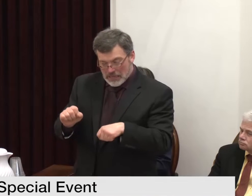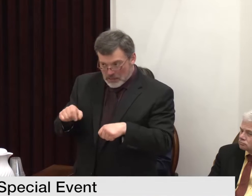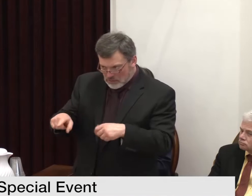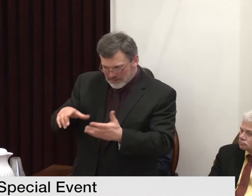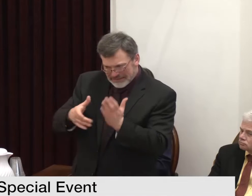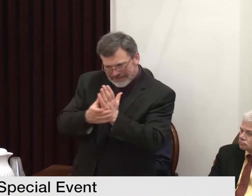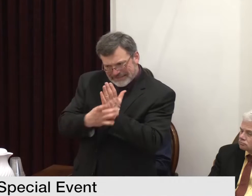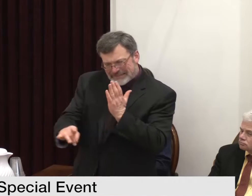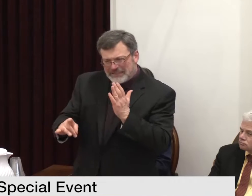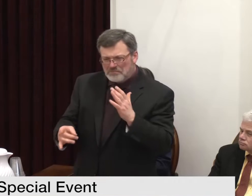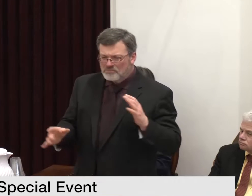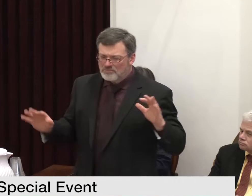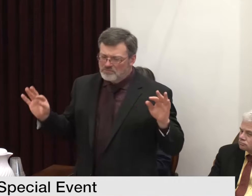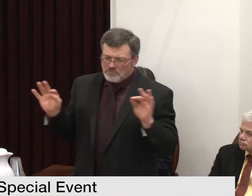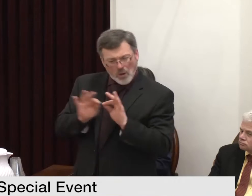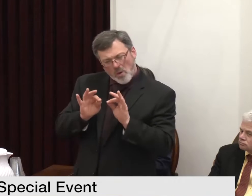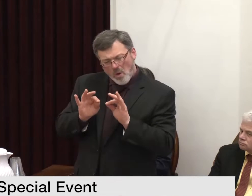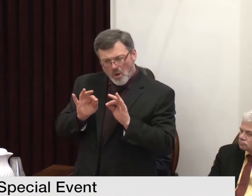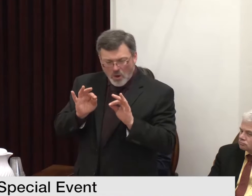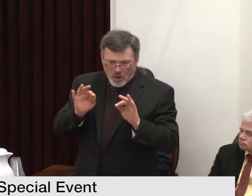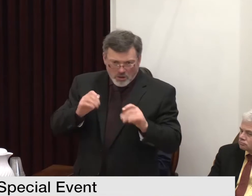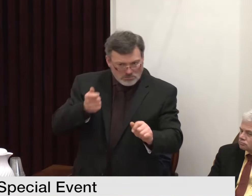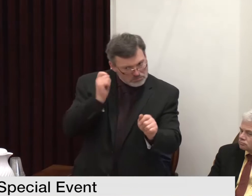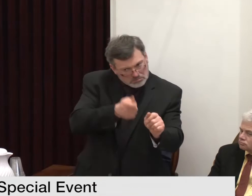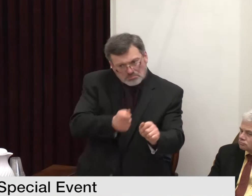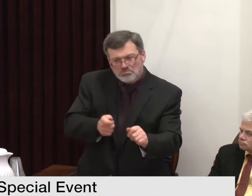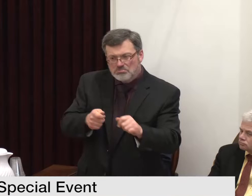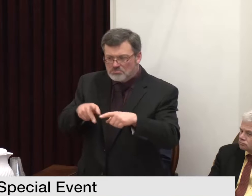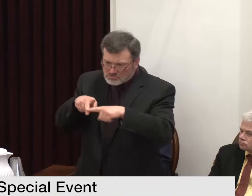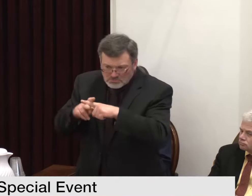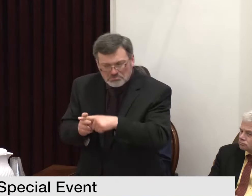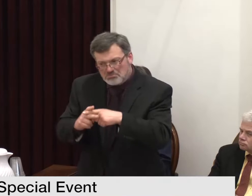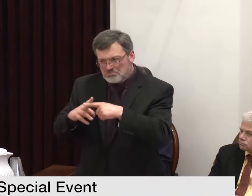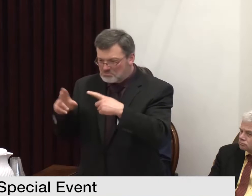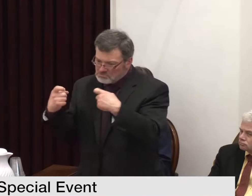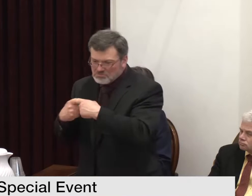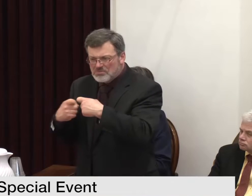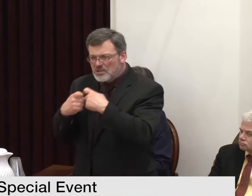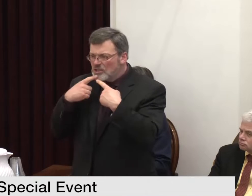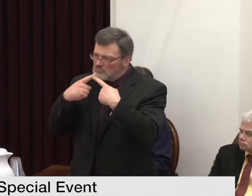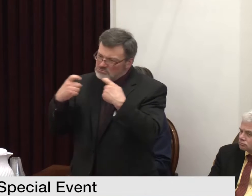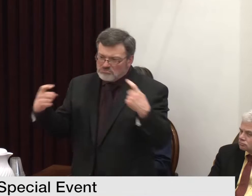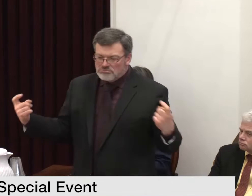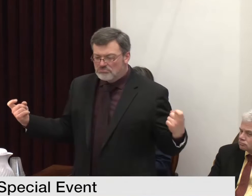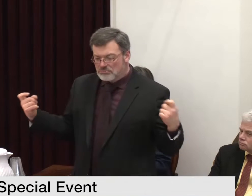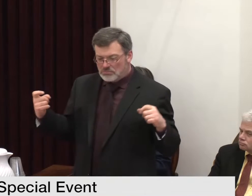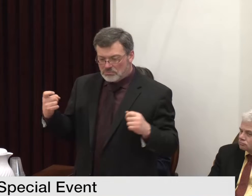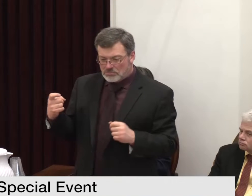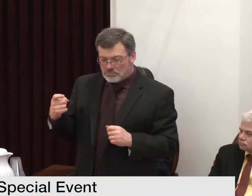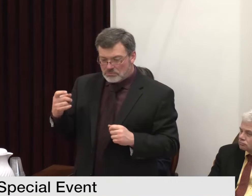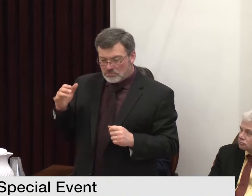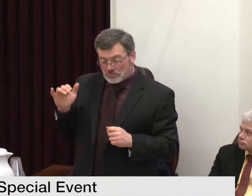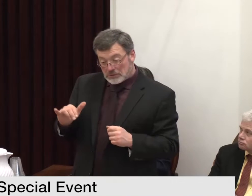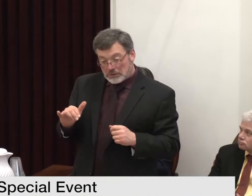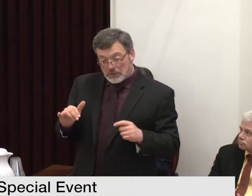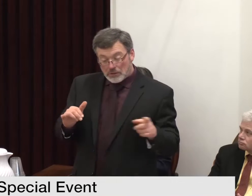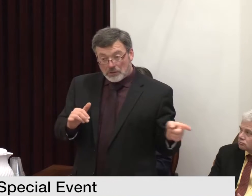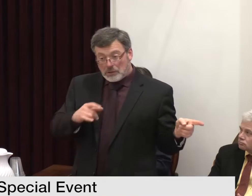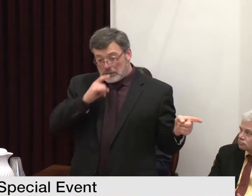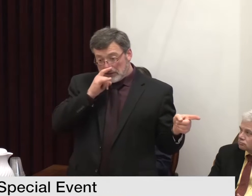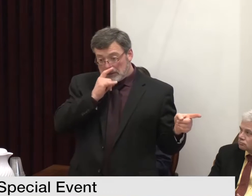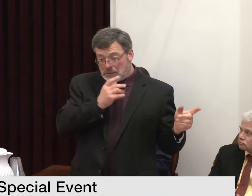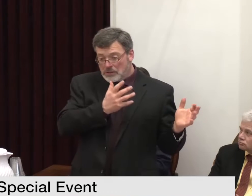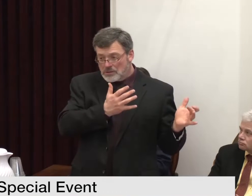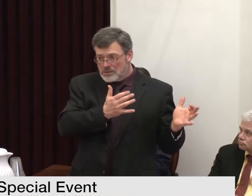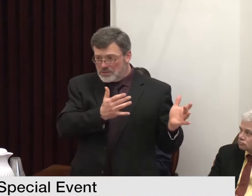to a great career. But we can't do that if kids have to wait until high school